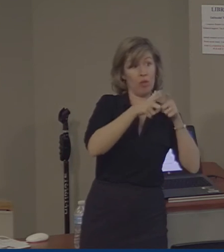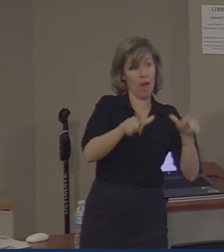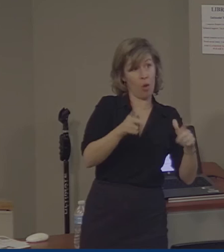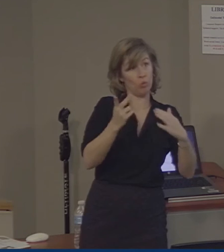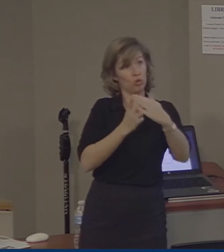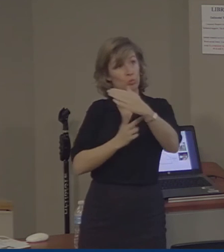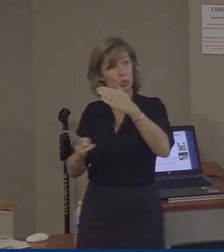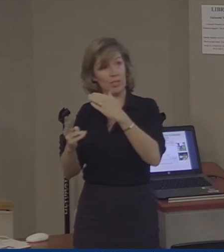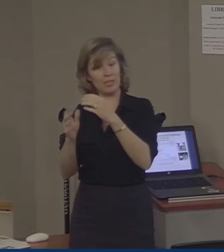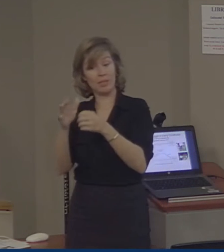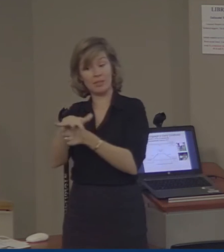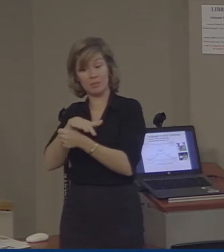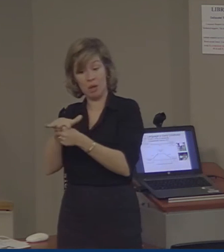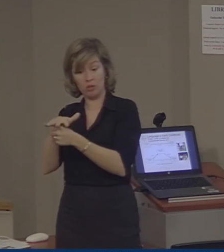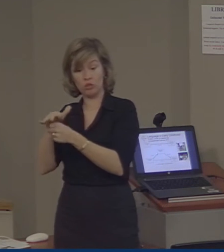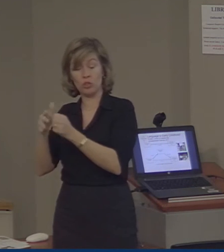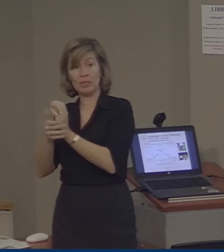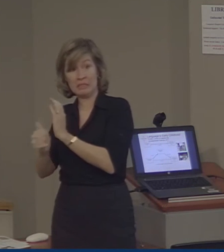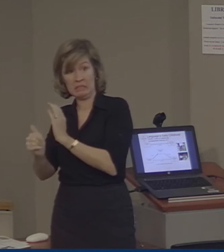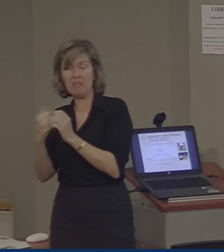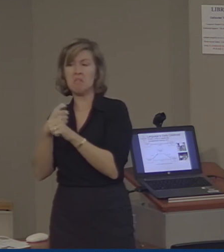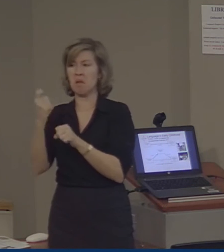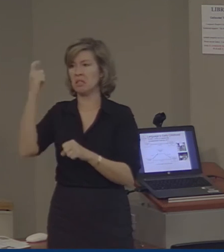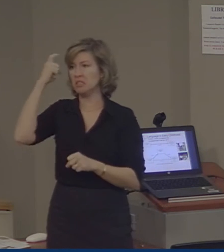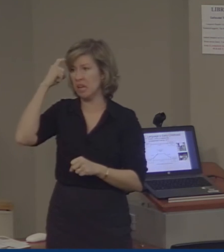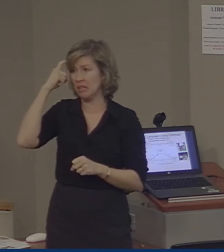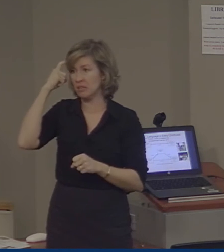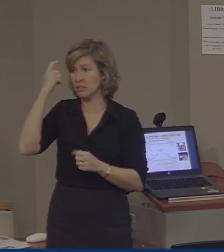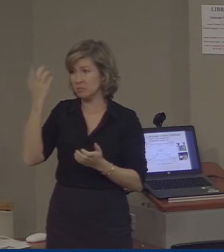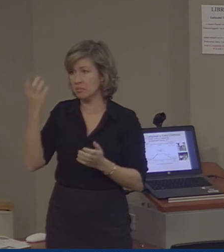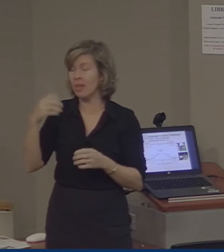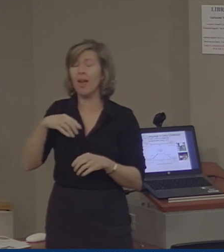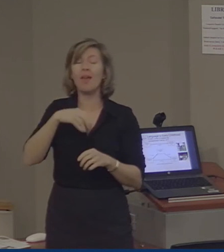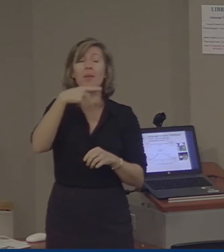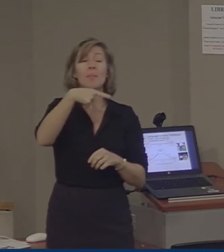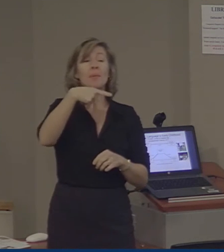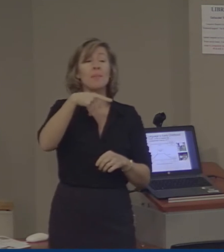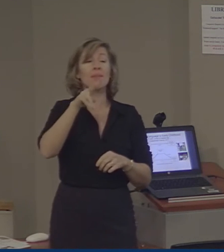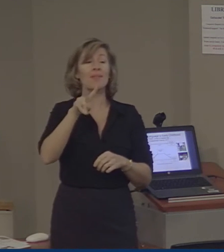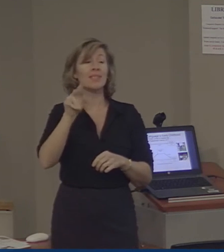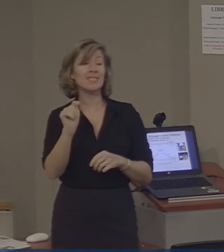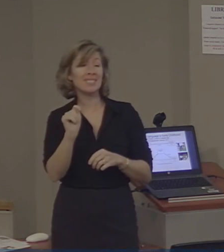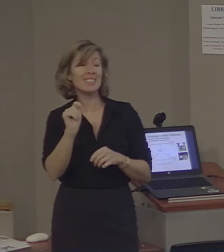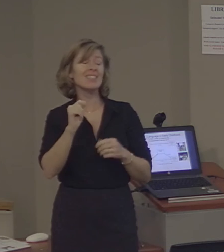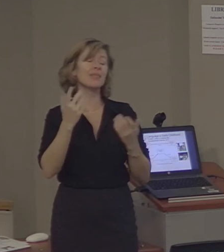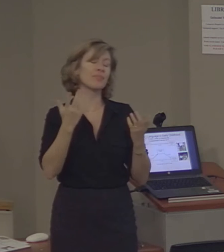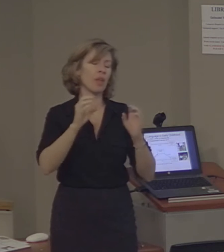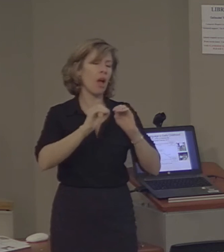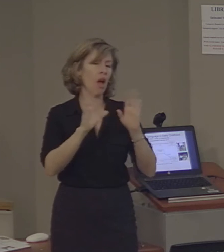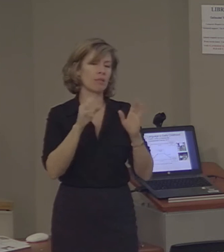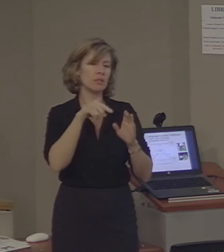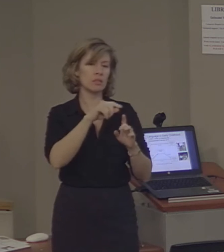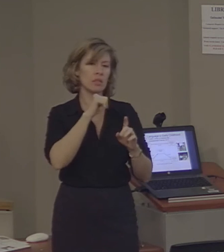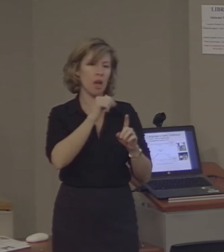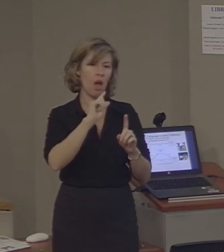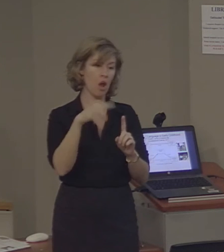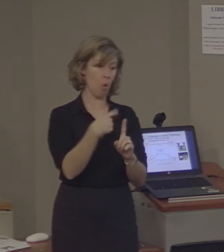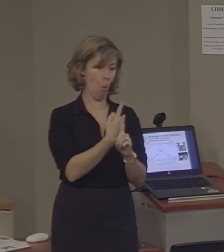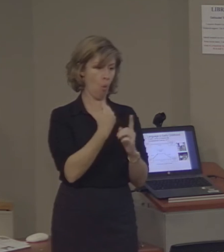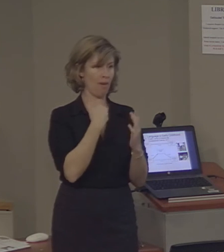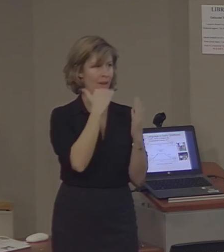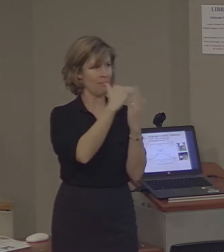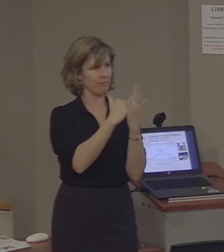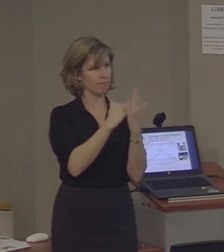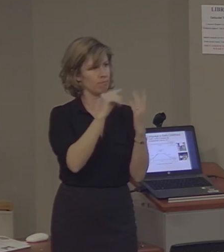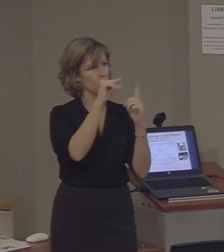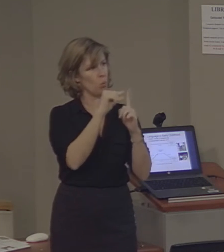sense. I don't know exactly, the Peabody Picture Vocabulary Test is obviously not only spatial words,